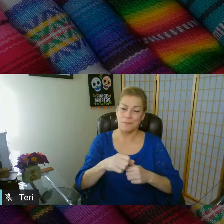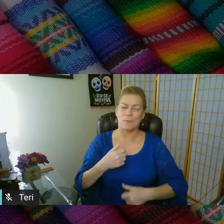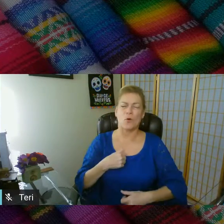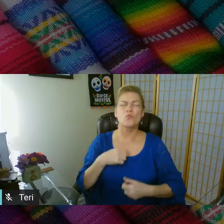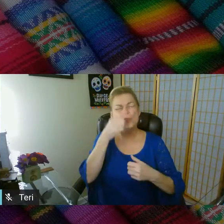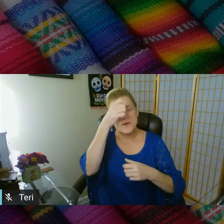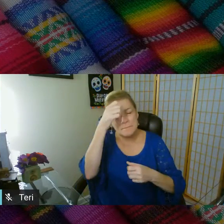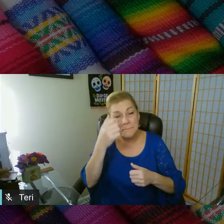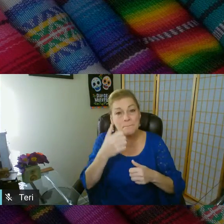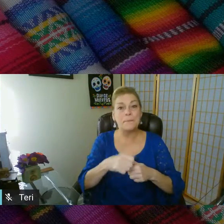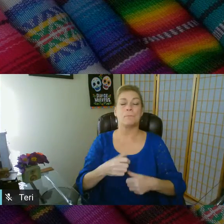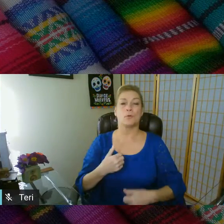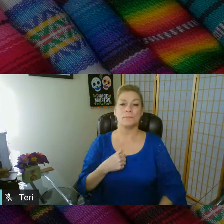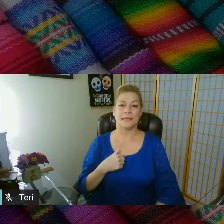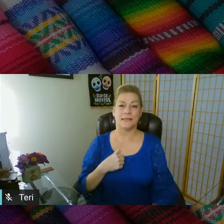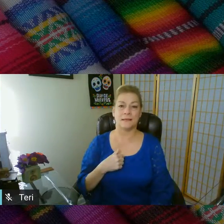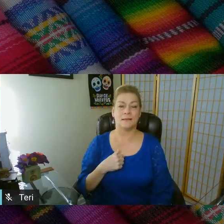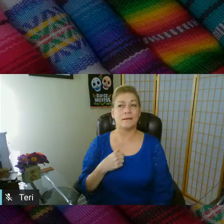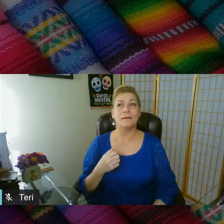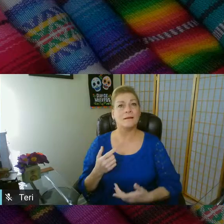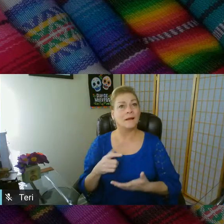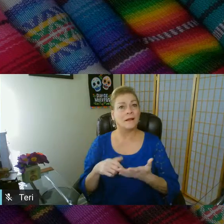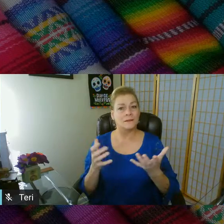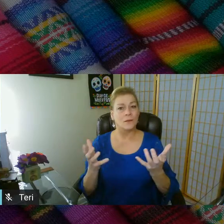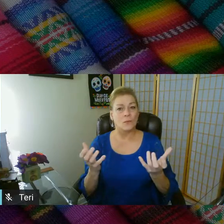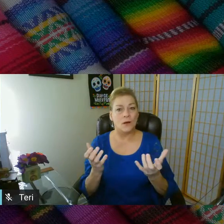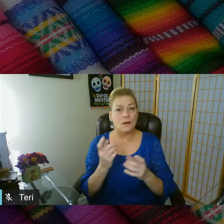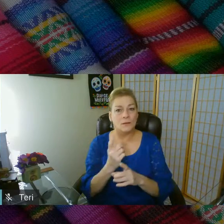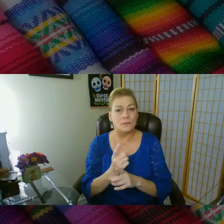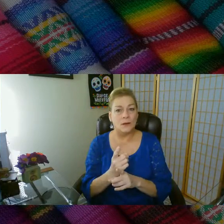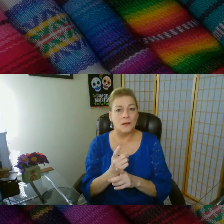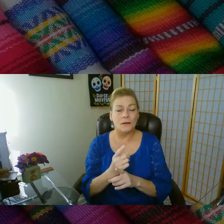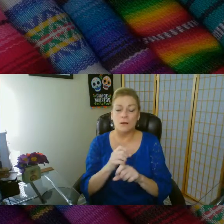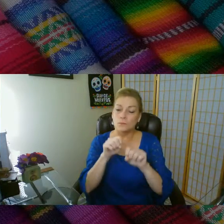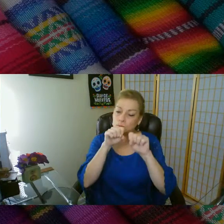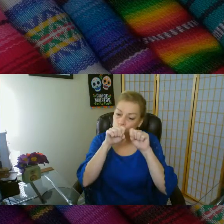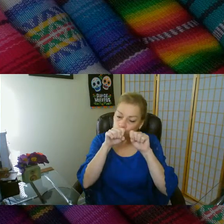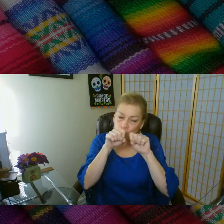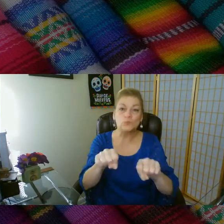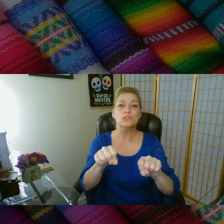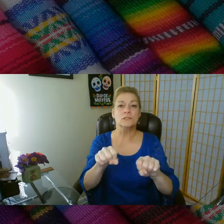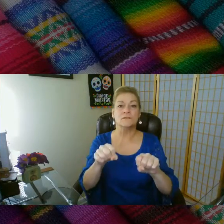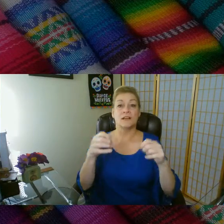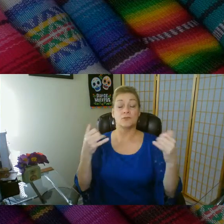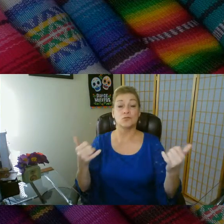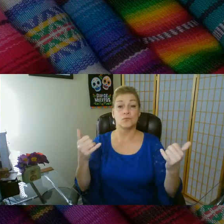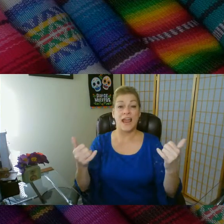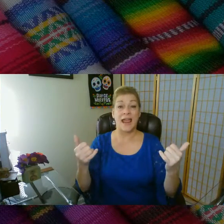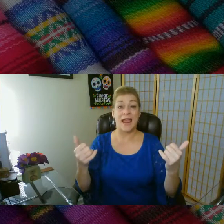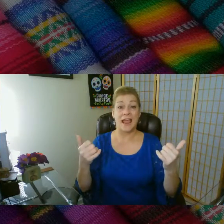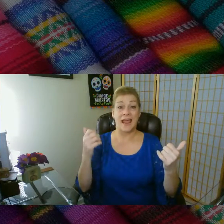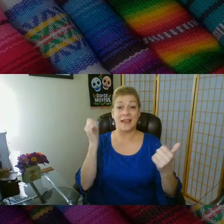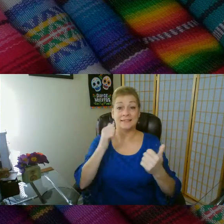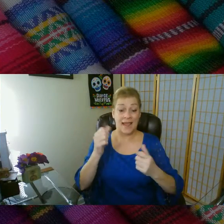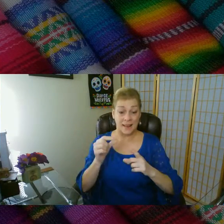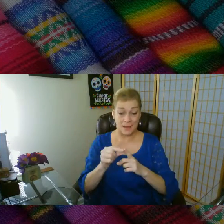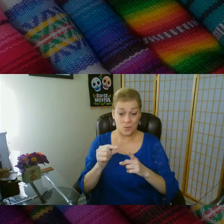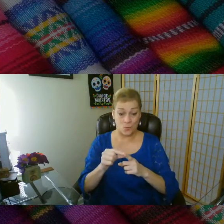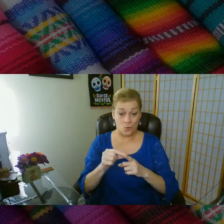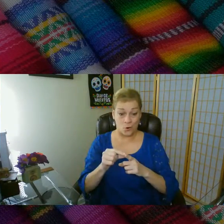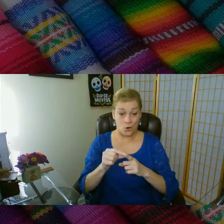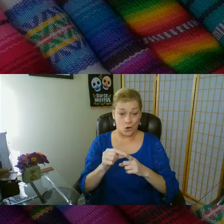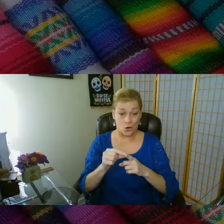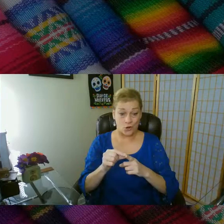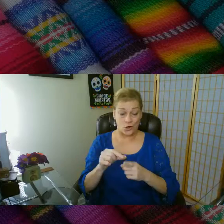Remember me. And isn't this what we want? I love so much that our daily word today is remember. I didn't plan that.